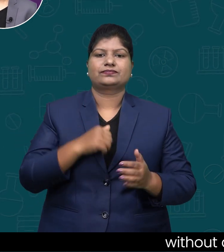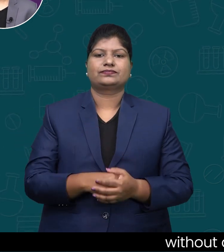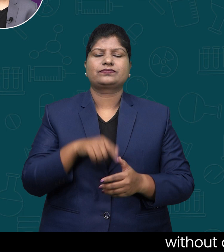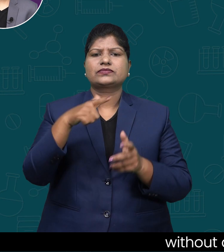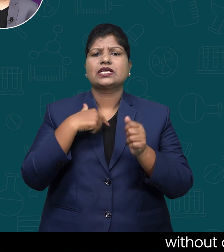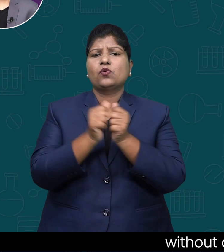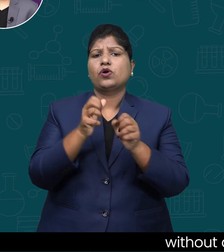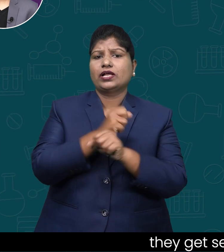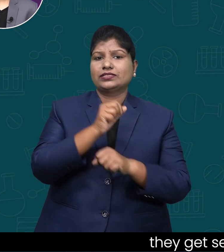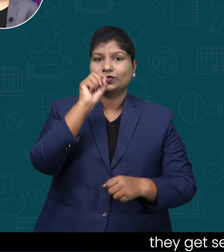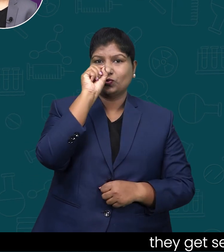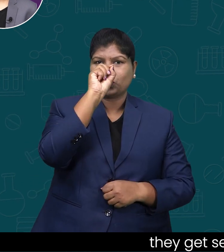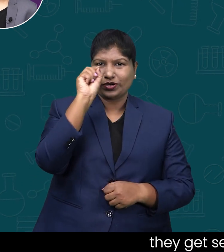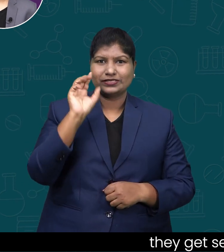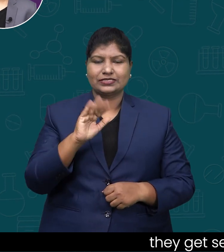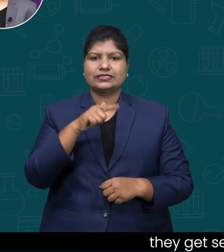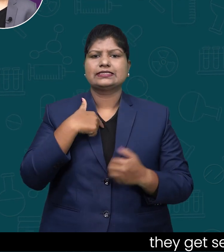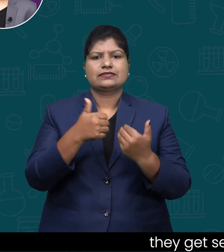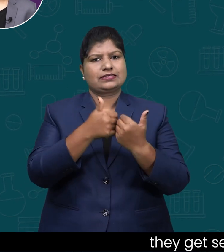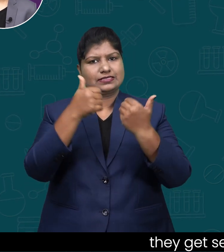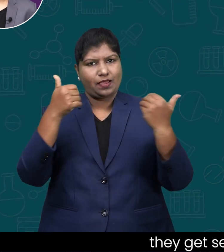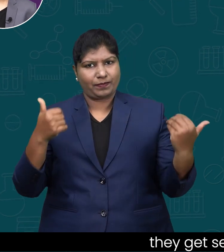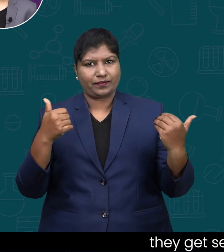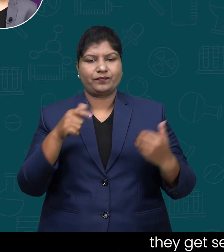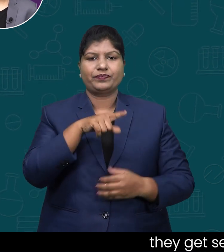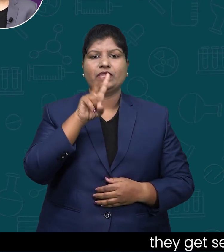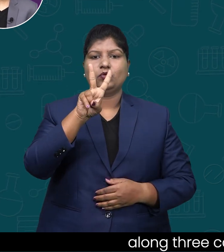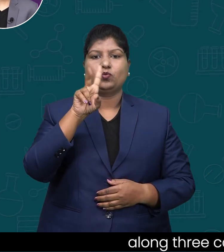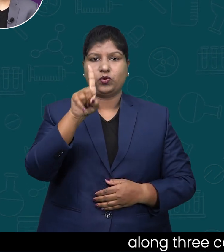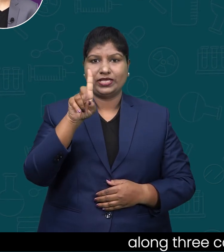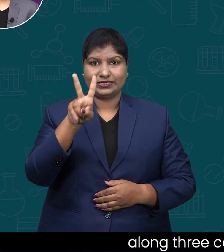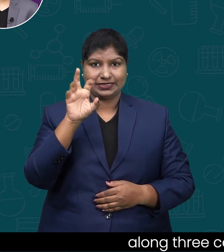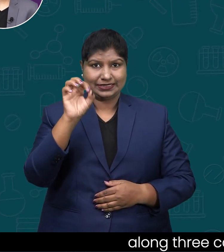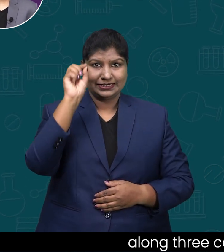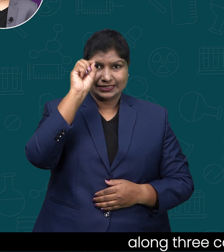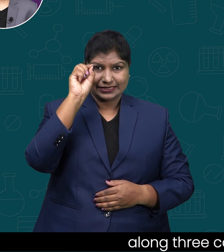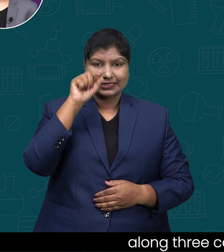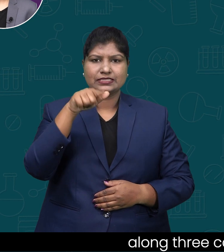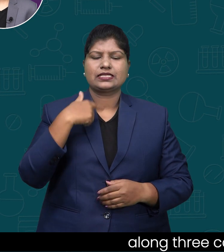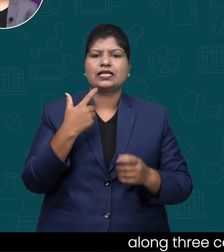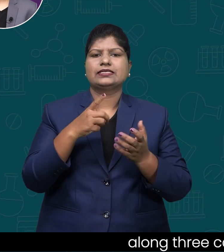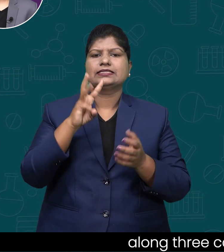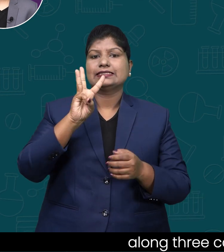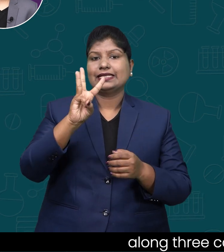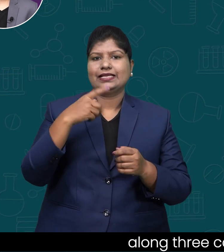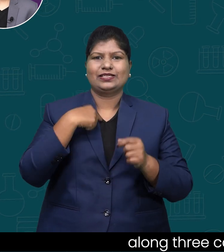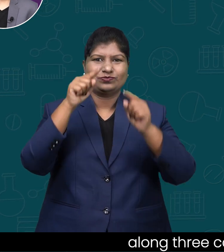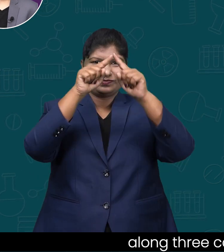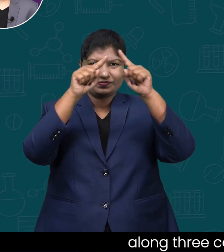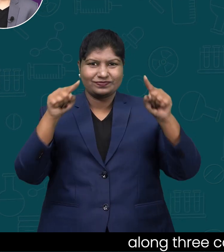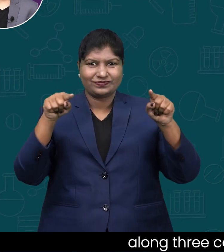without any lone pairs, they get separated by 120 degrees along three corners of a triangle.